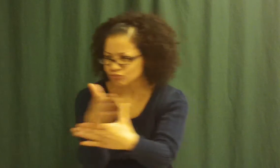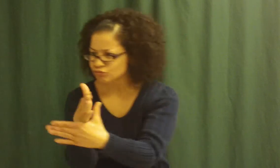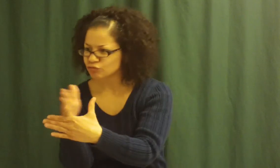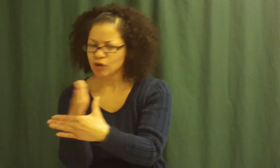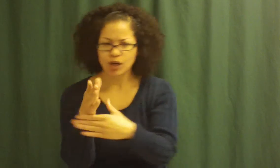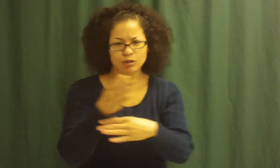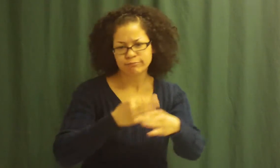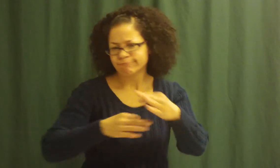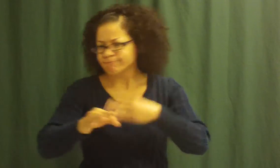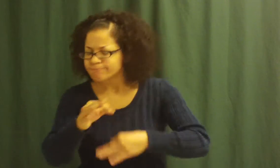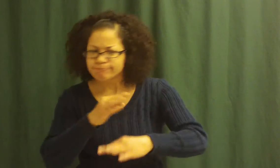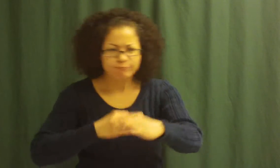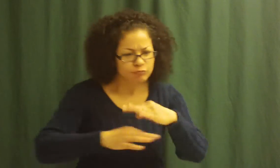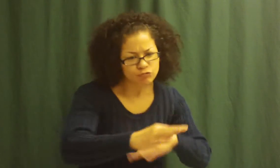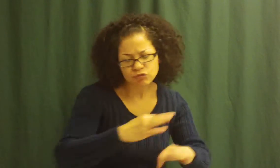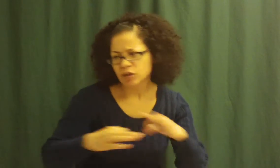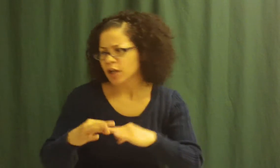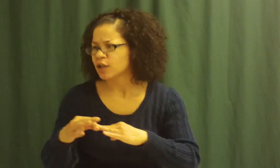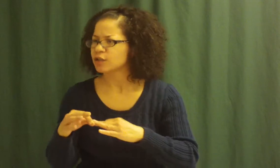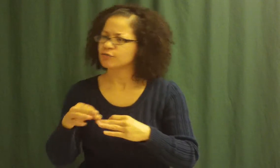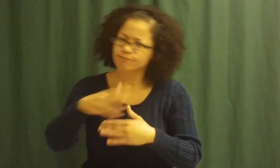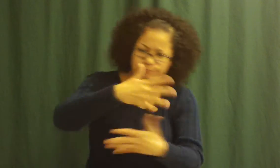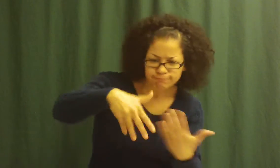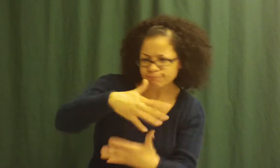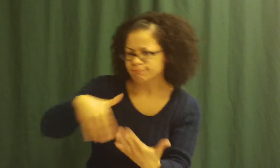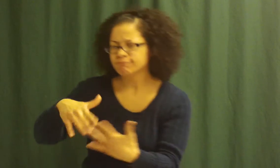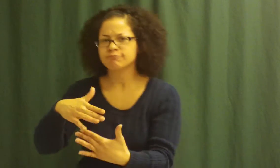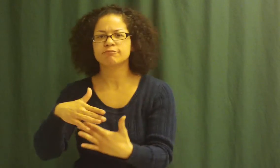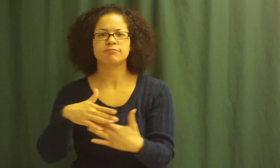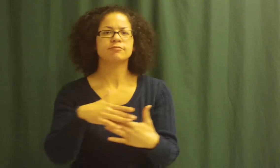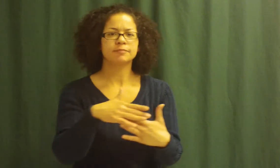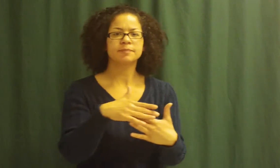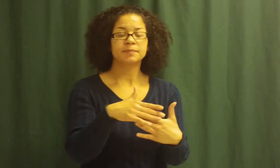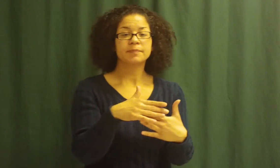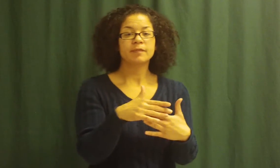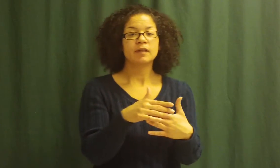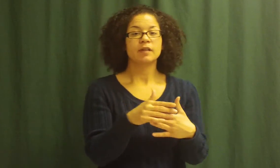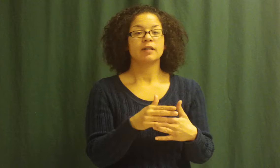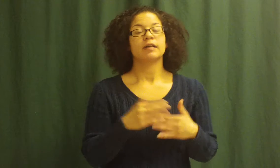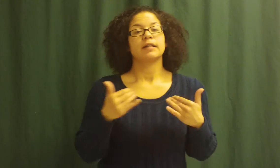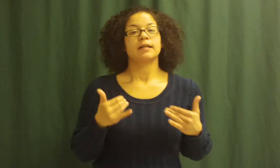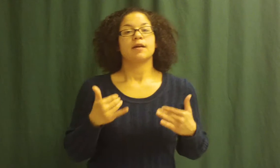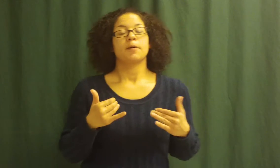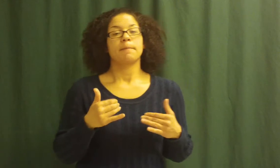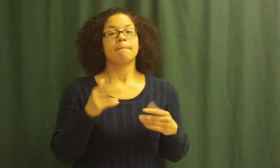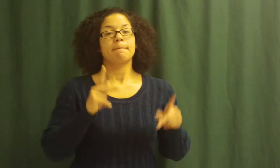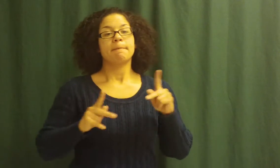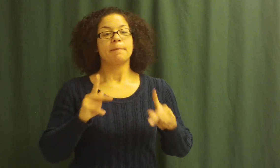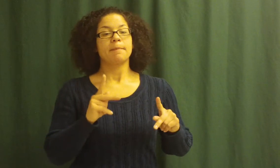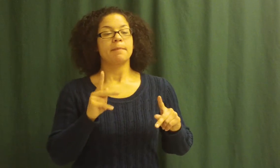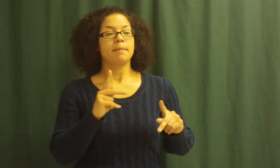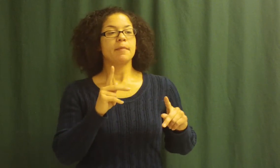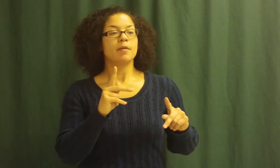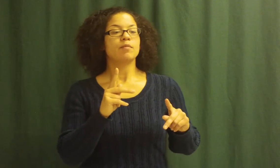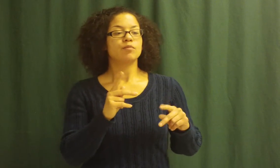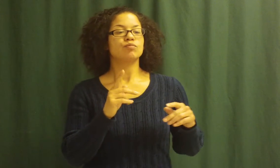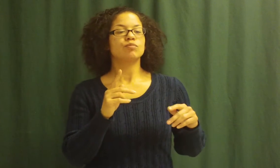Still, people tend to use culture and society in a more traditional sense.